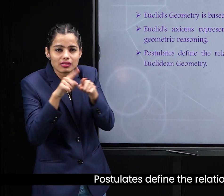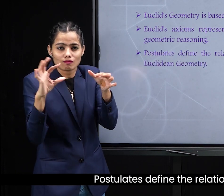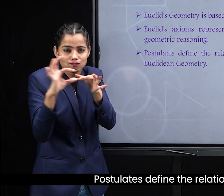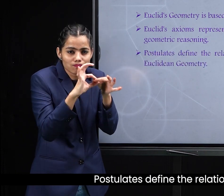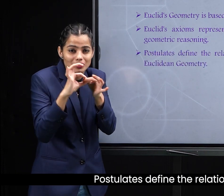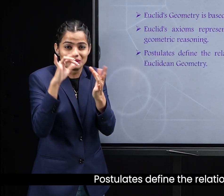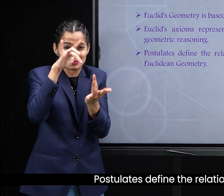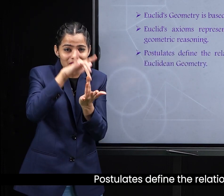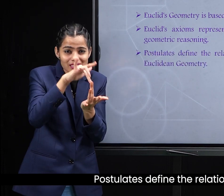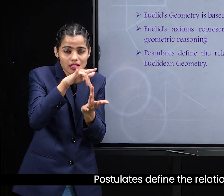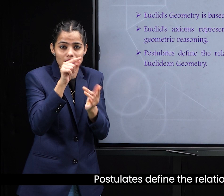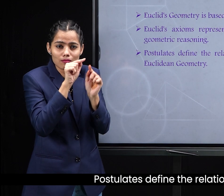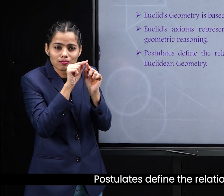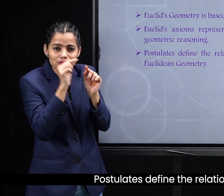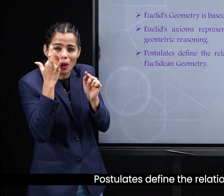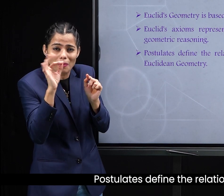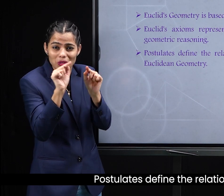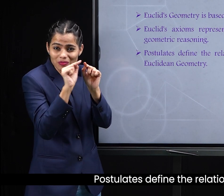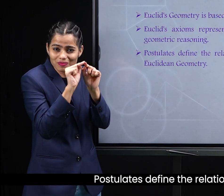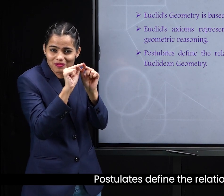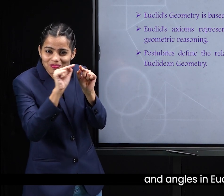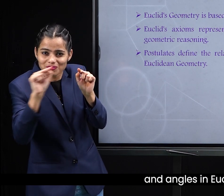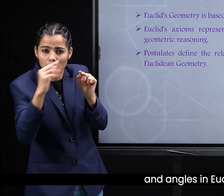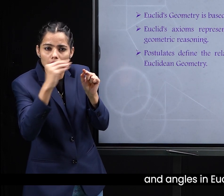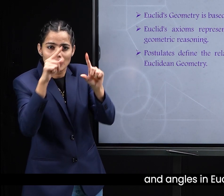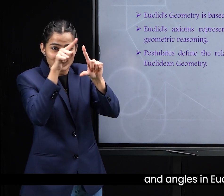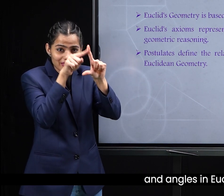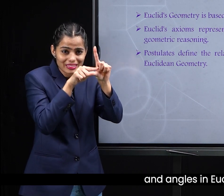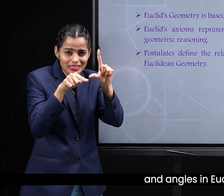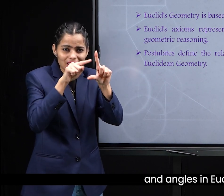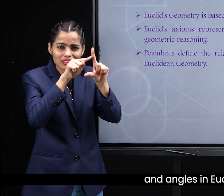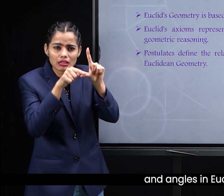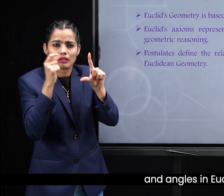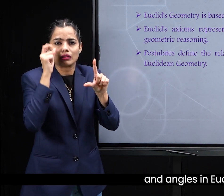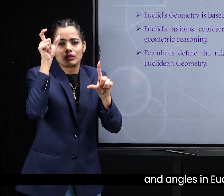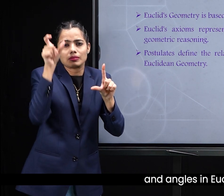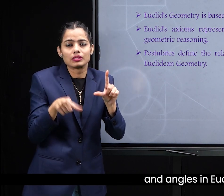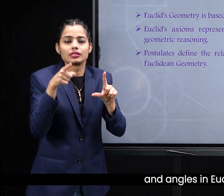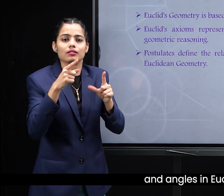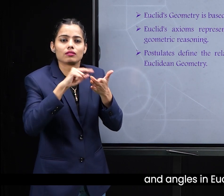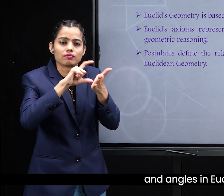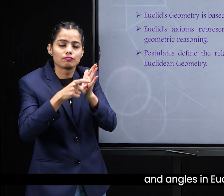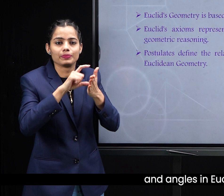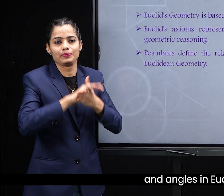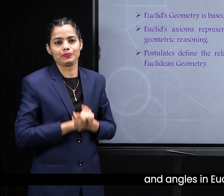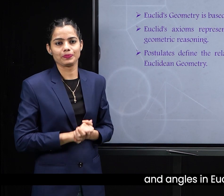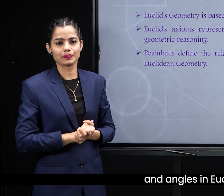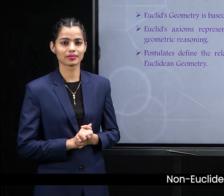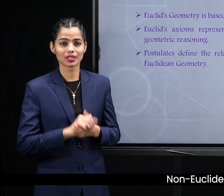the relationship between points, lines and angles in Euclidean geometry.